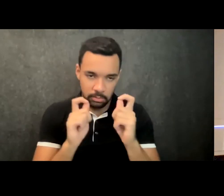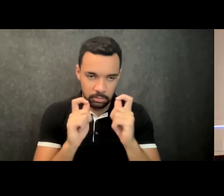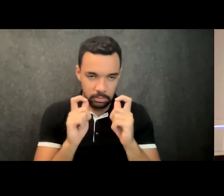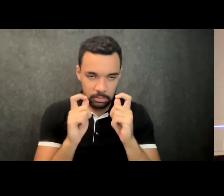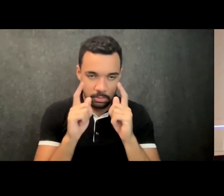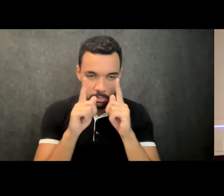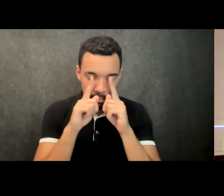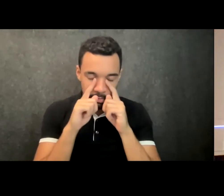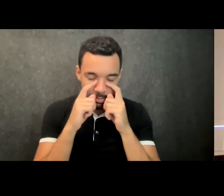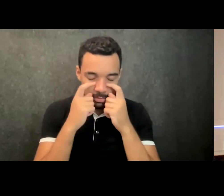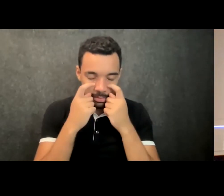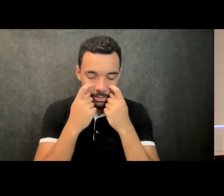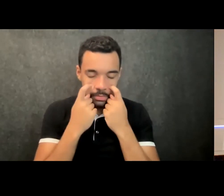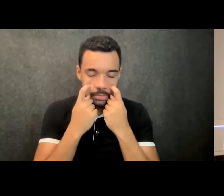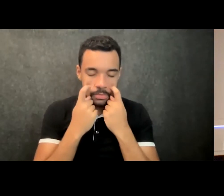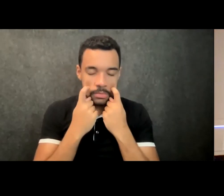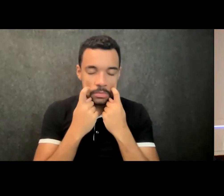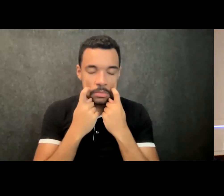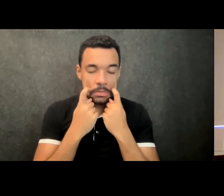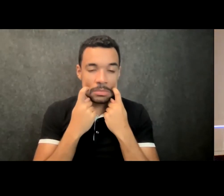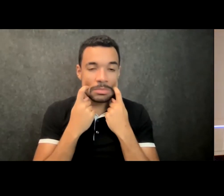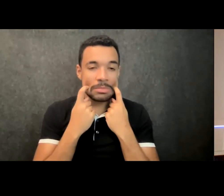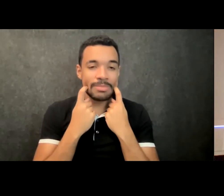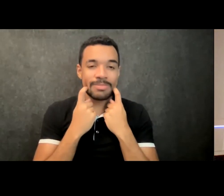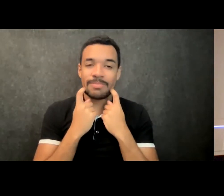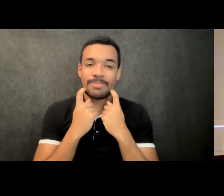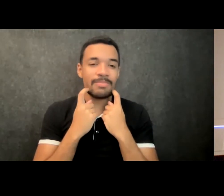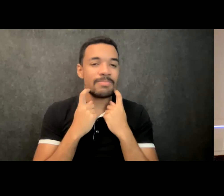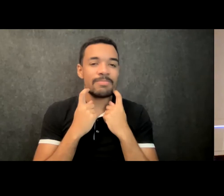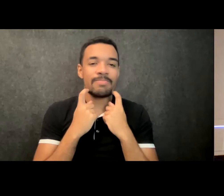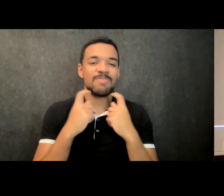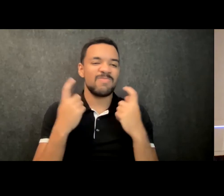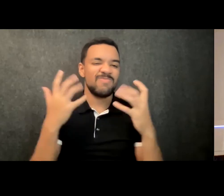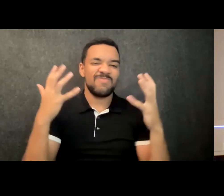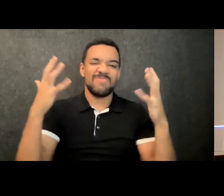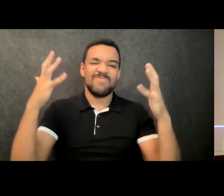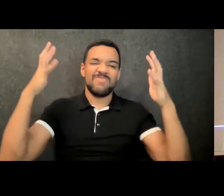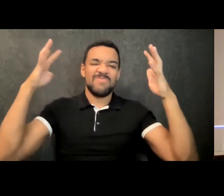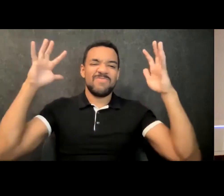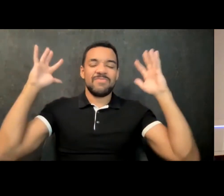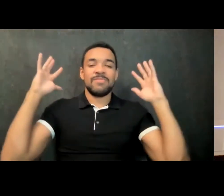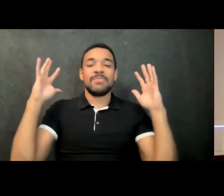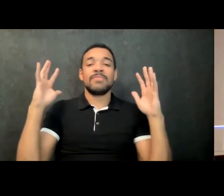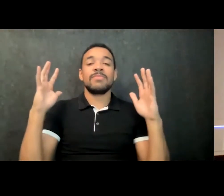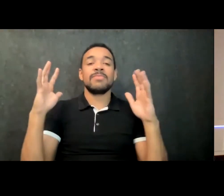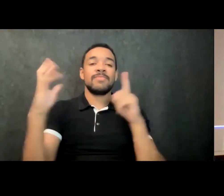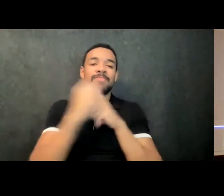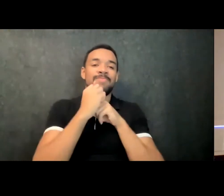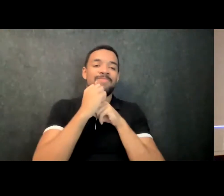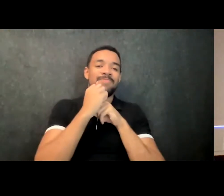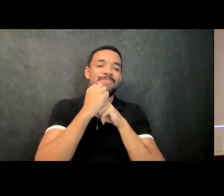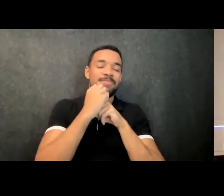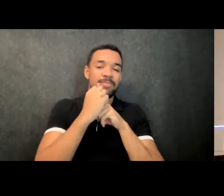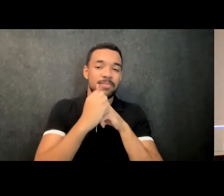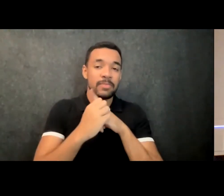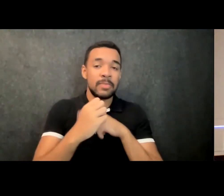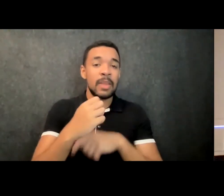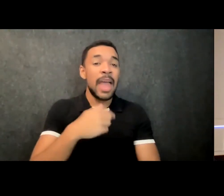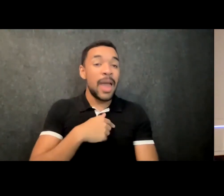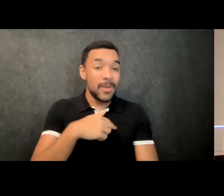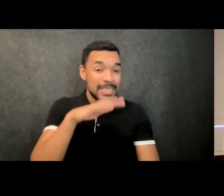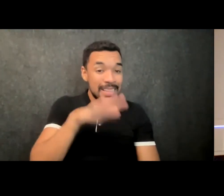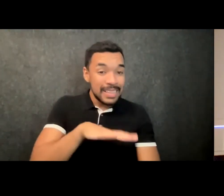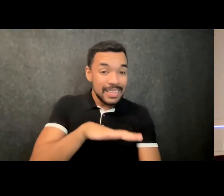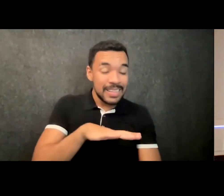and caught in the curve of my ear. When I was little and Kiam even littler, he couldn't have been older